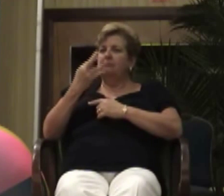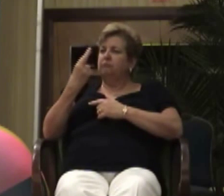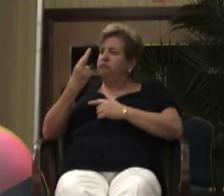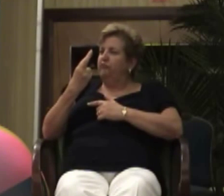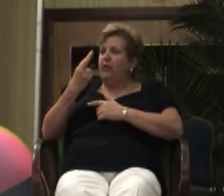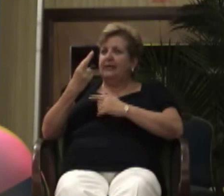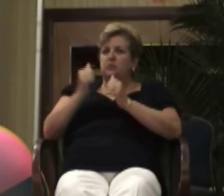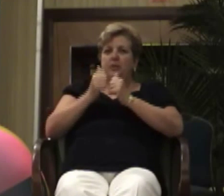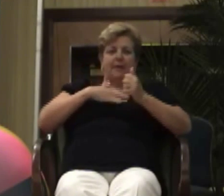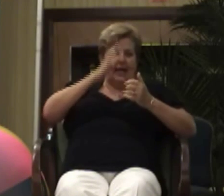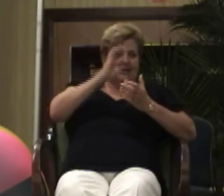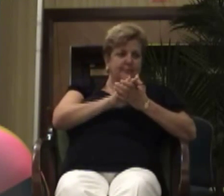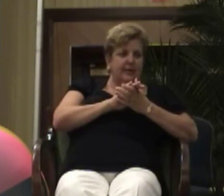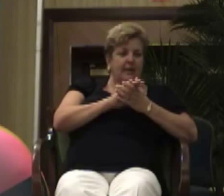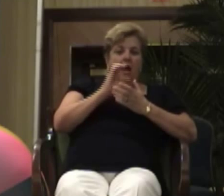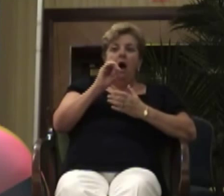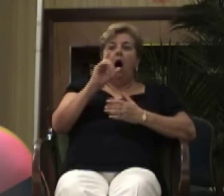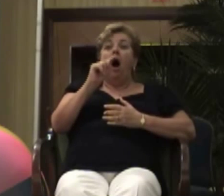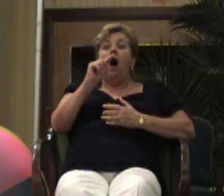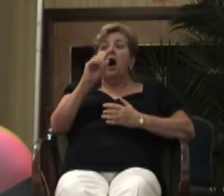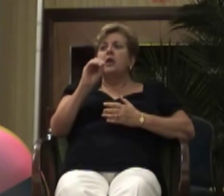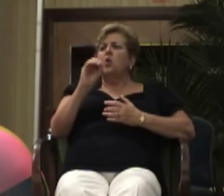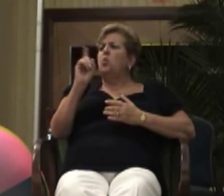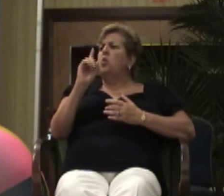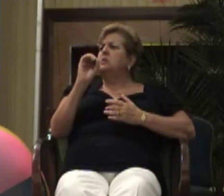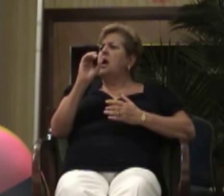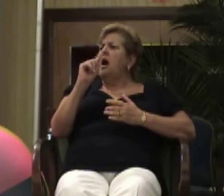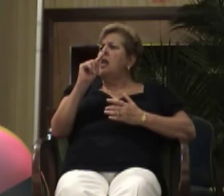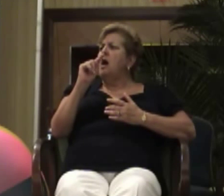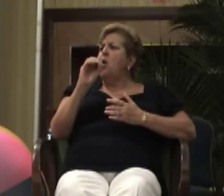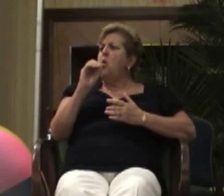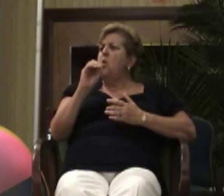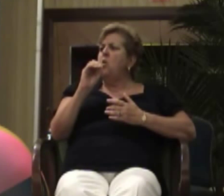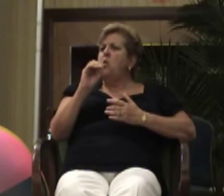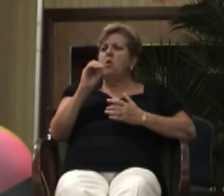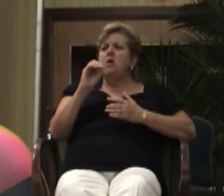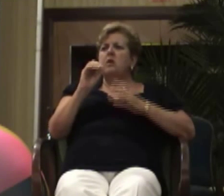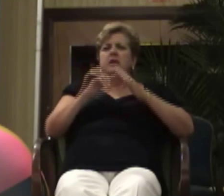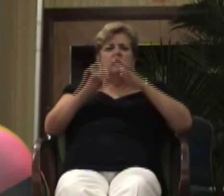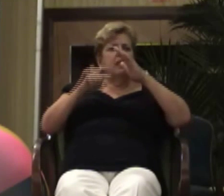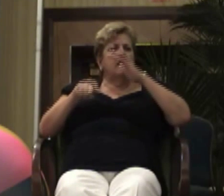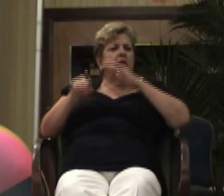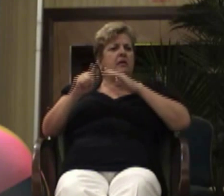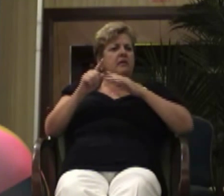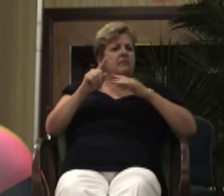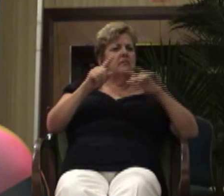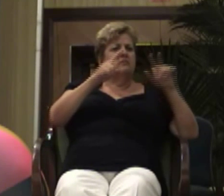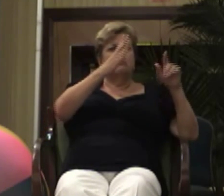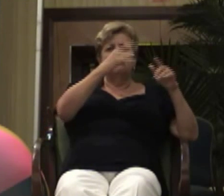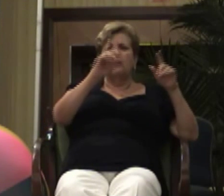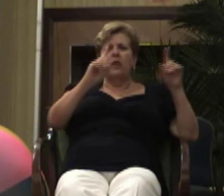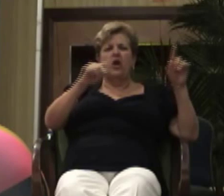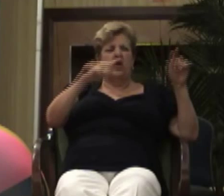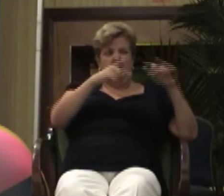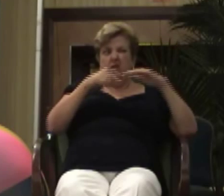Otto, I need to, where are you, Otto? Did you slip out? Where are you? He's slippery. There he